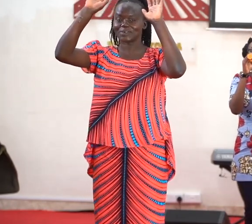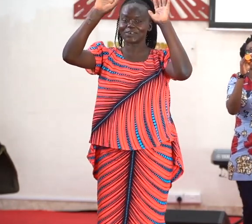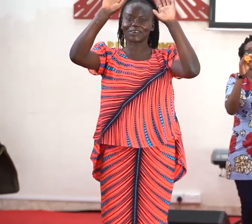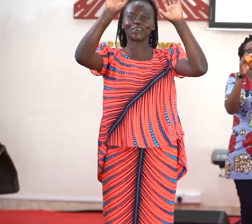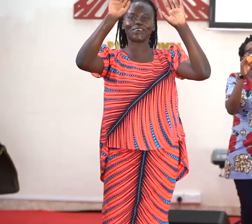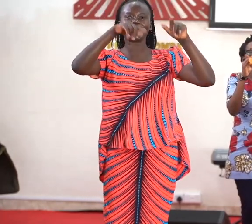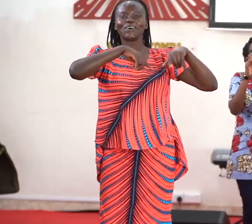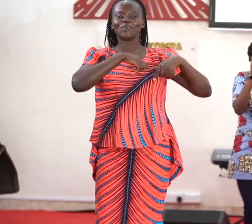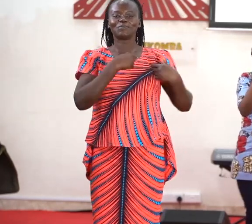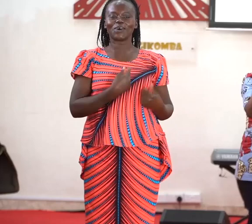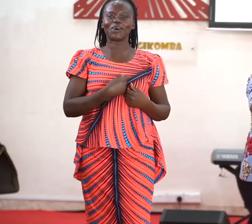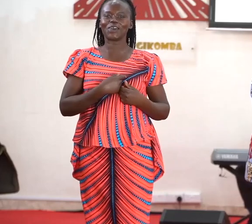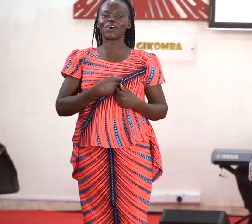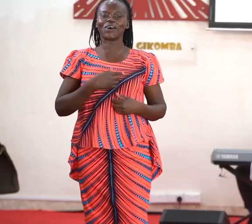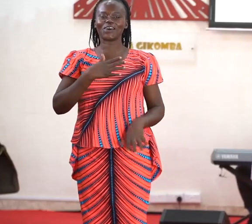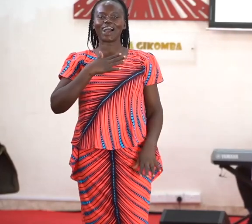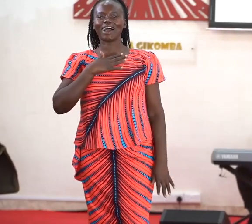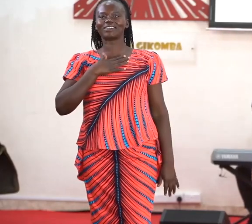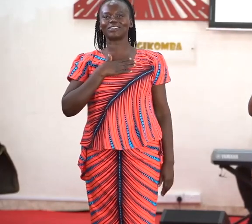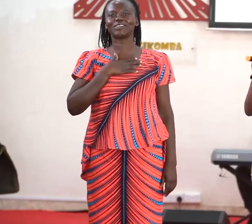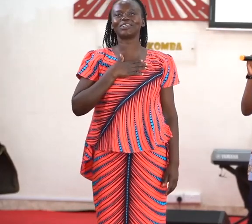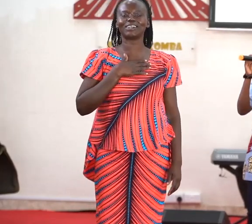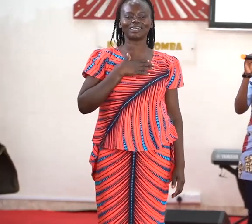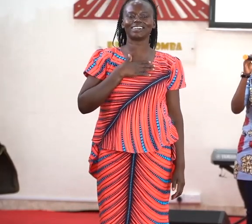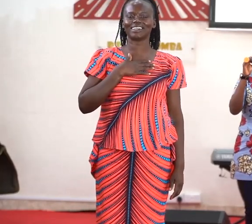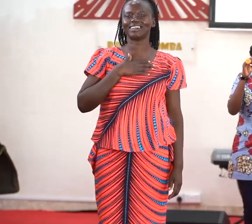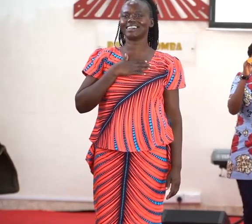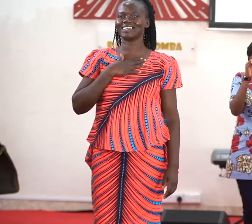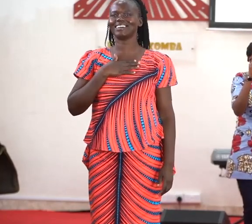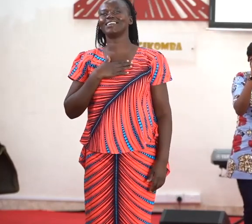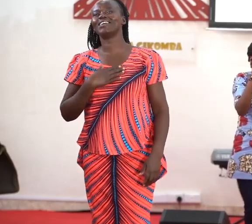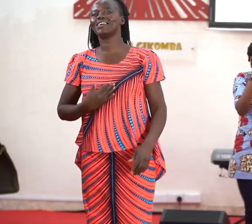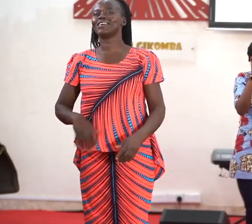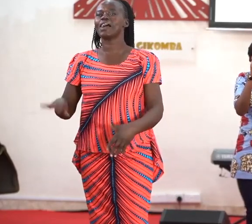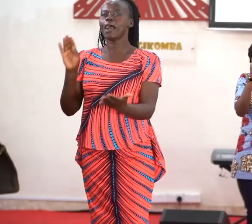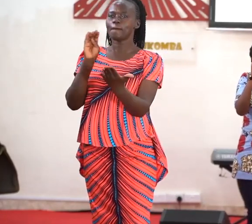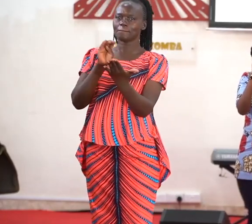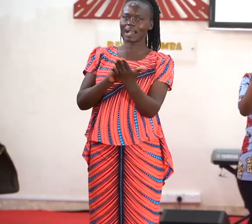Kumsalimu moyo wangu,